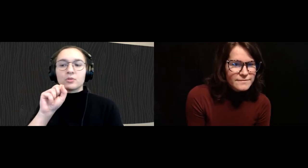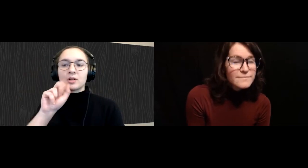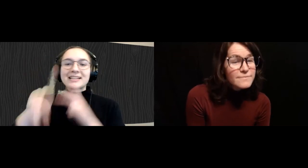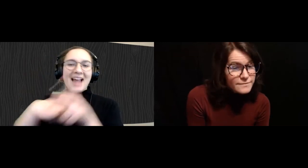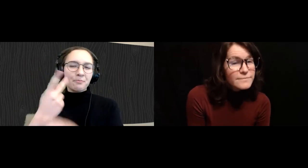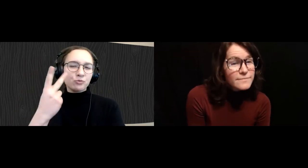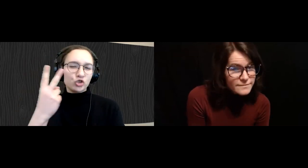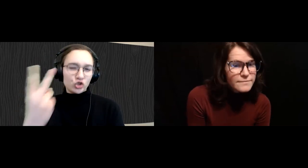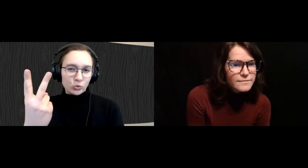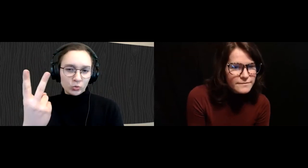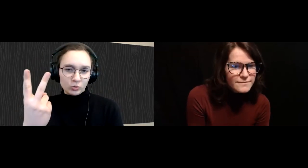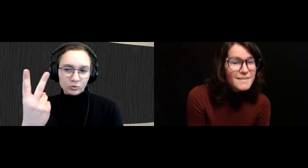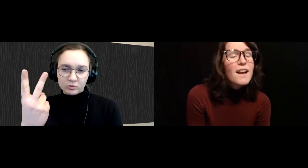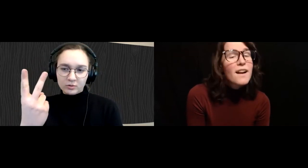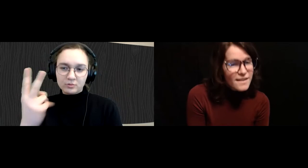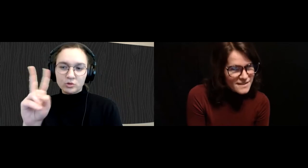With Usher syndrome, type